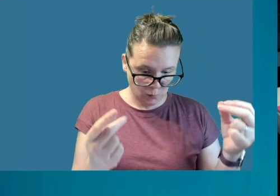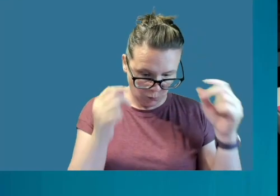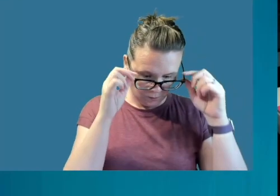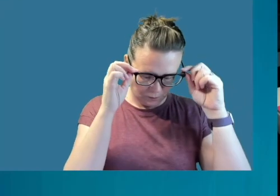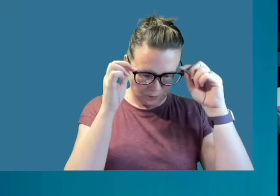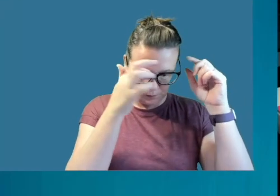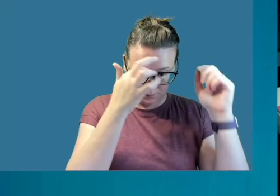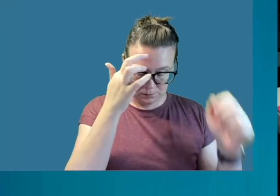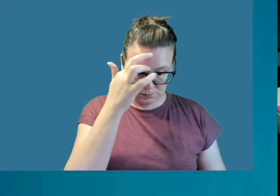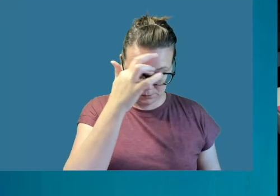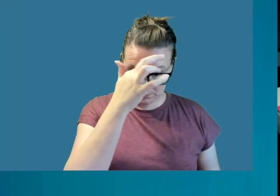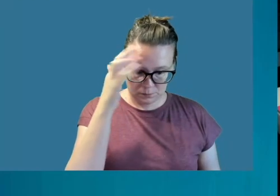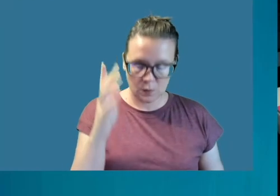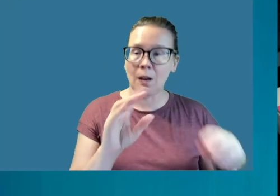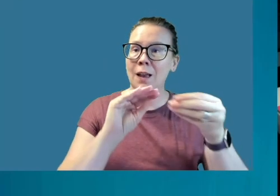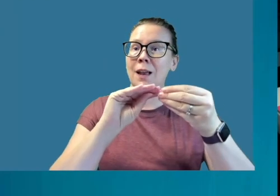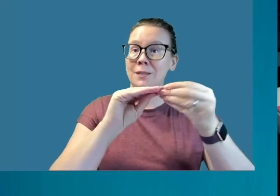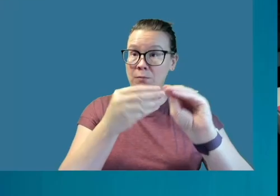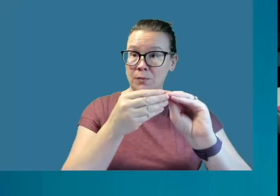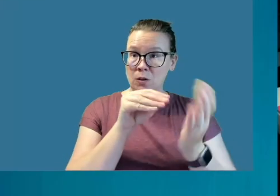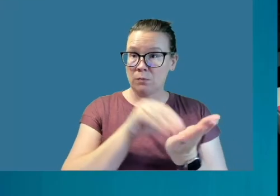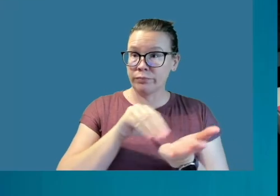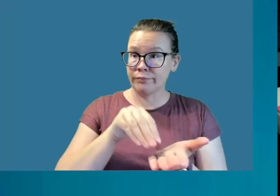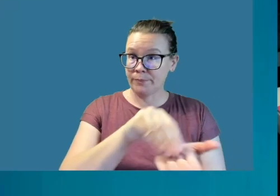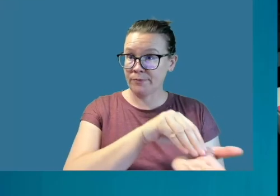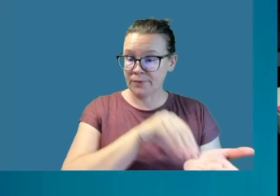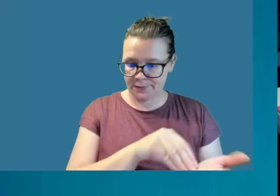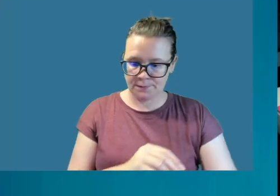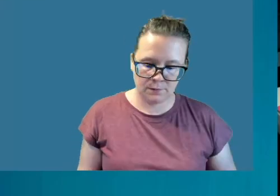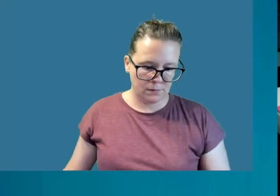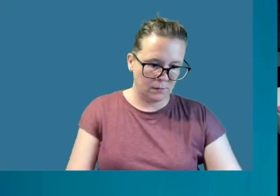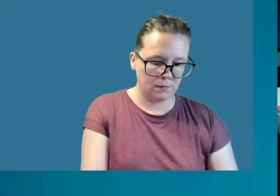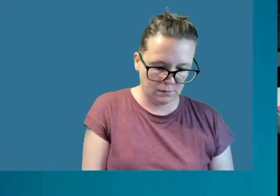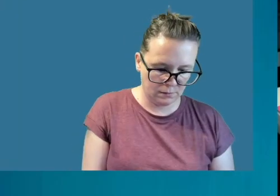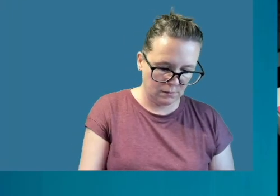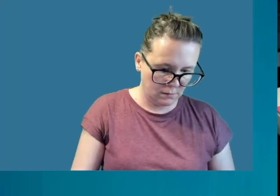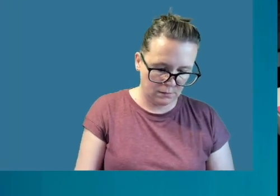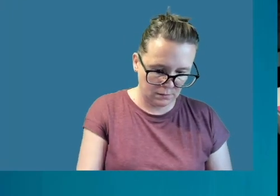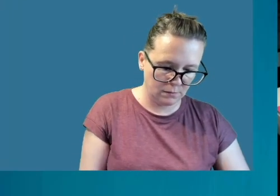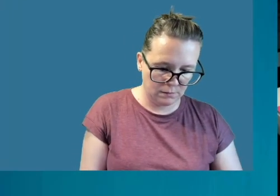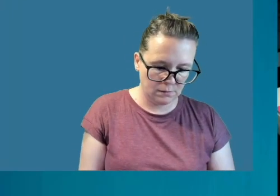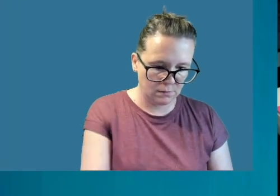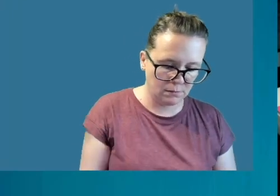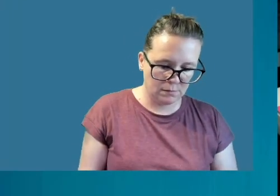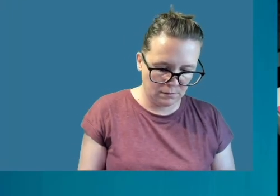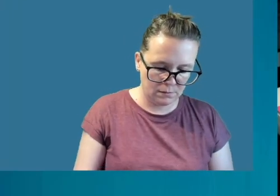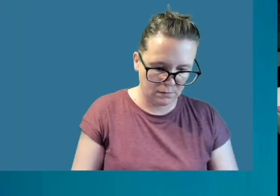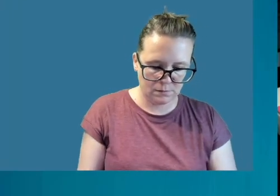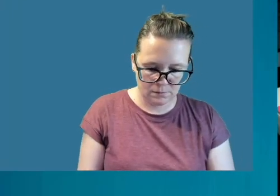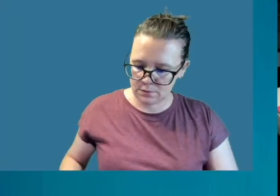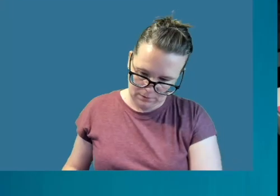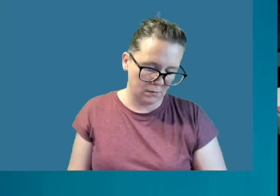So for our next step in the process, we're going to go ahead and number the pieces on our pattern. So let me put these pieces of